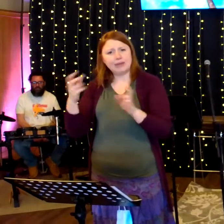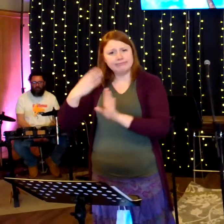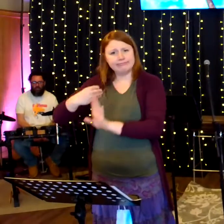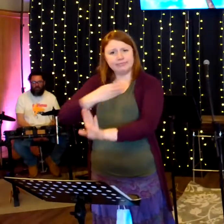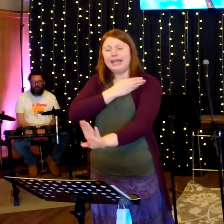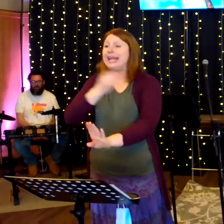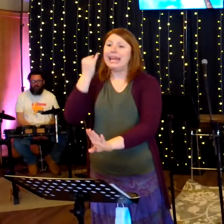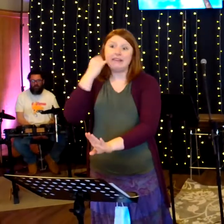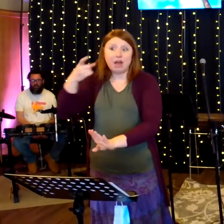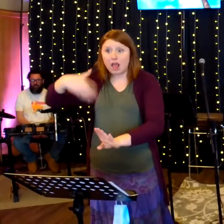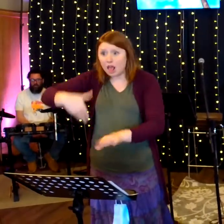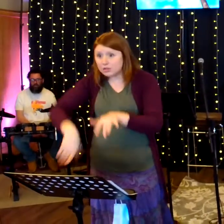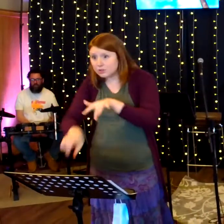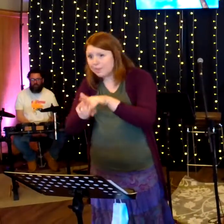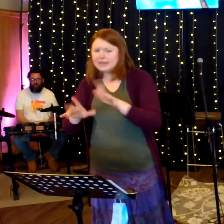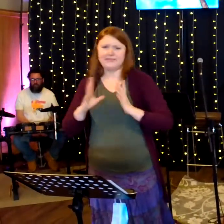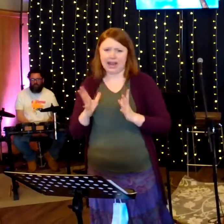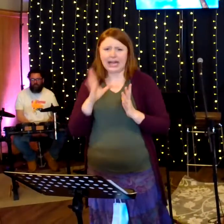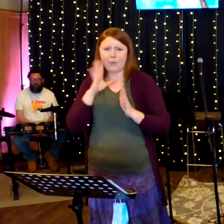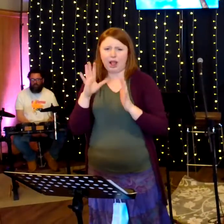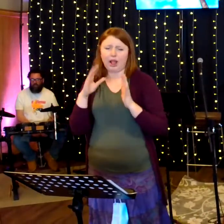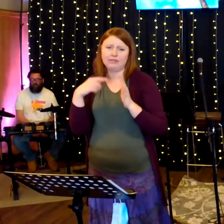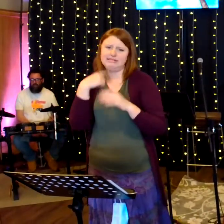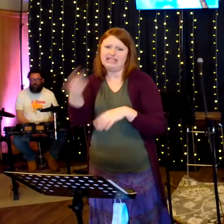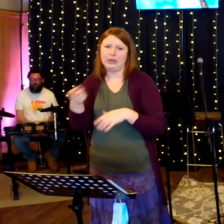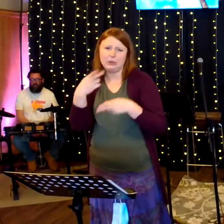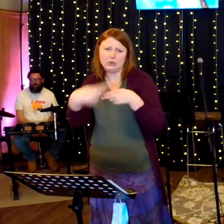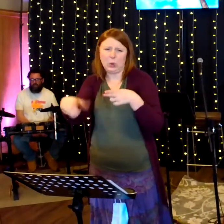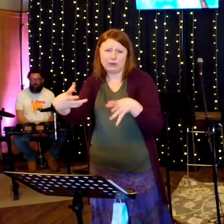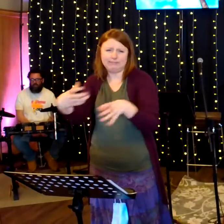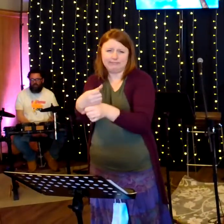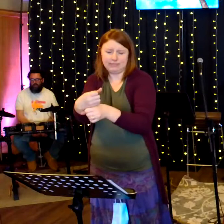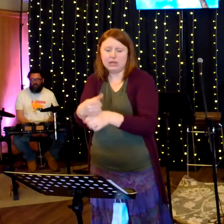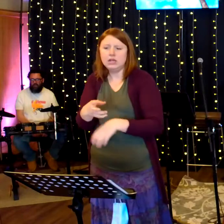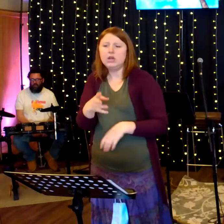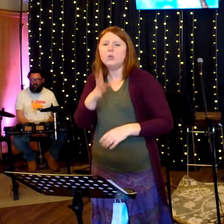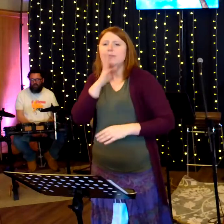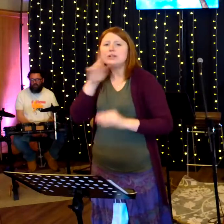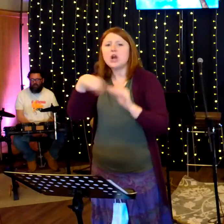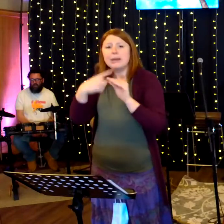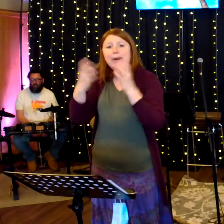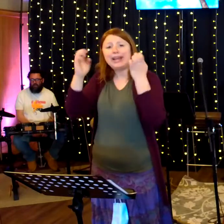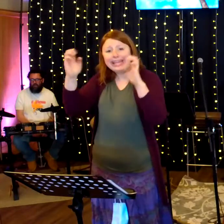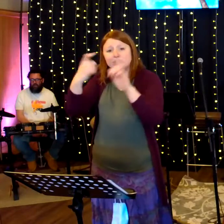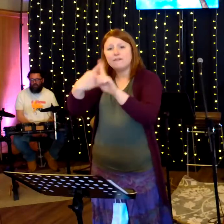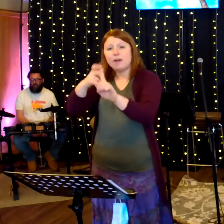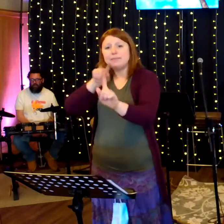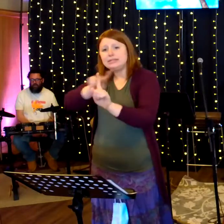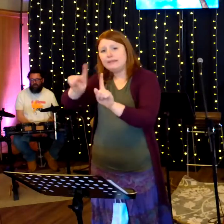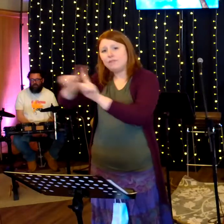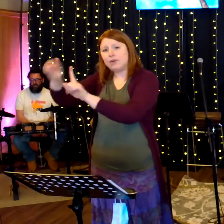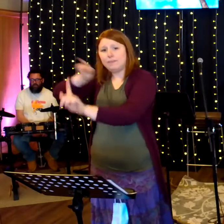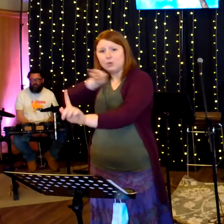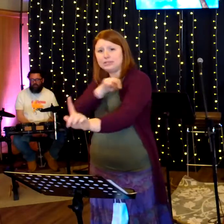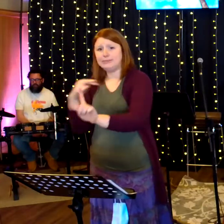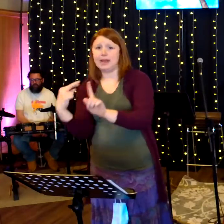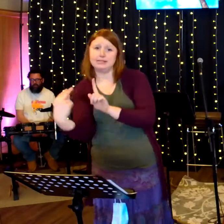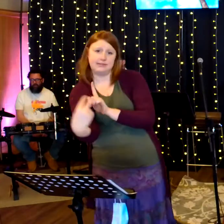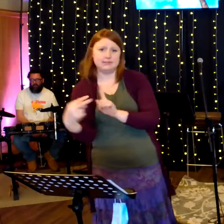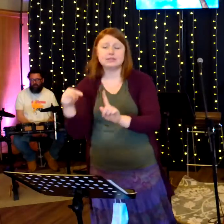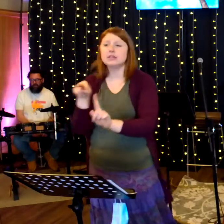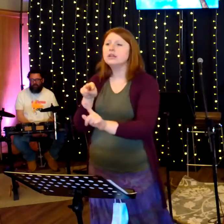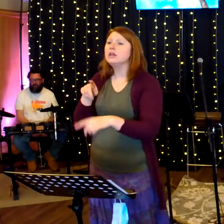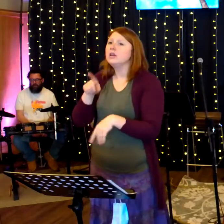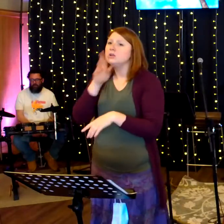that's okay. I'm going to catch you up. We've been in a series that we've been calling Vantage Point, because we've been taking a look at the